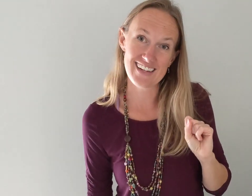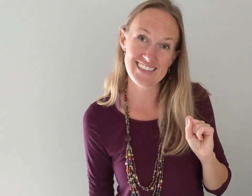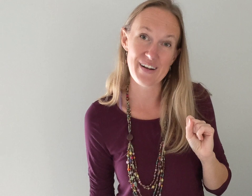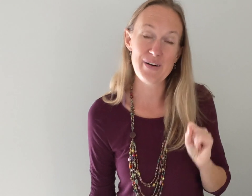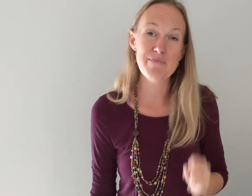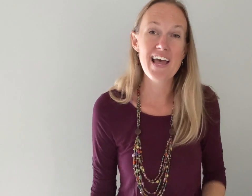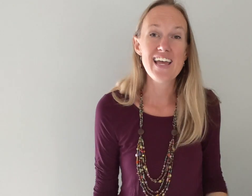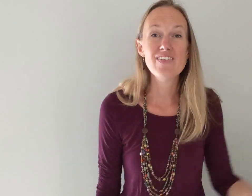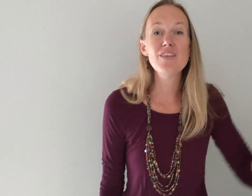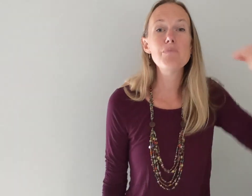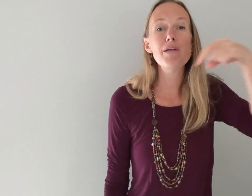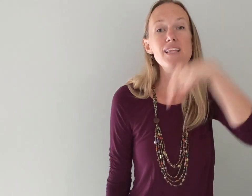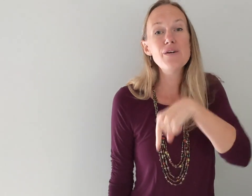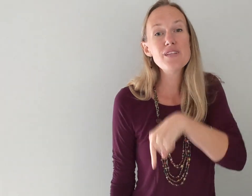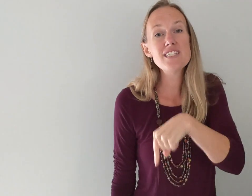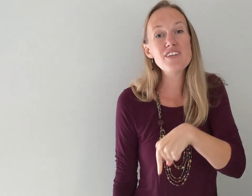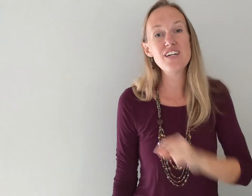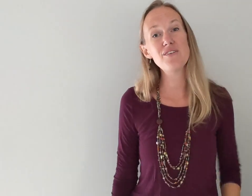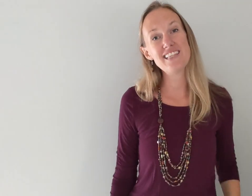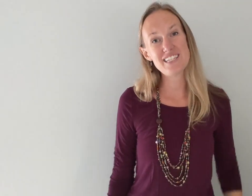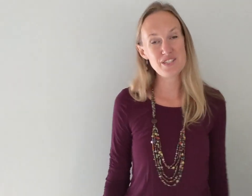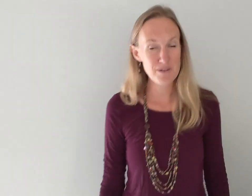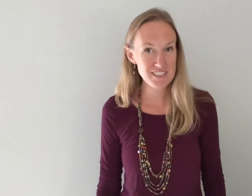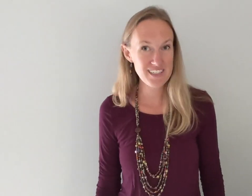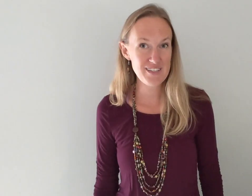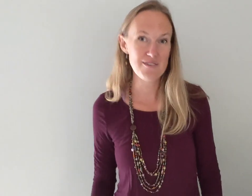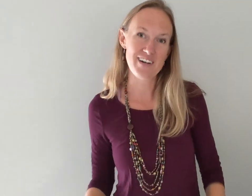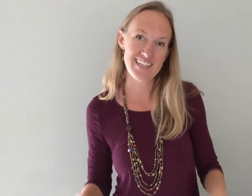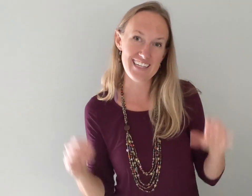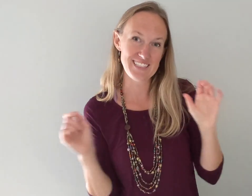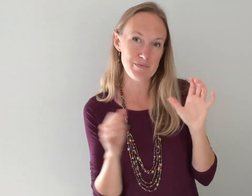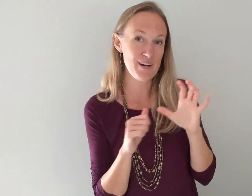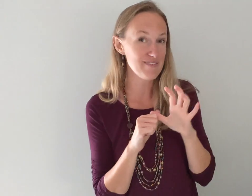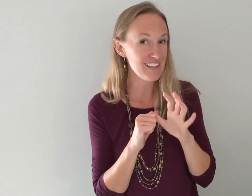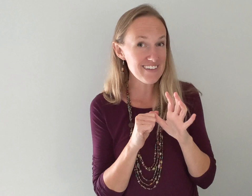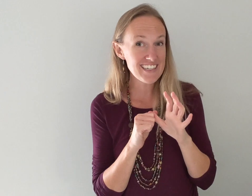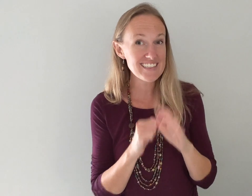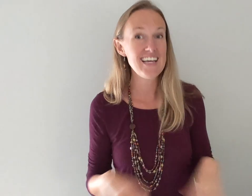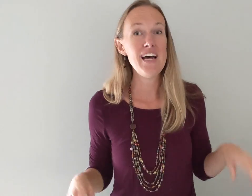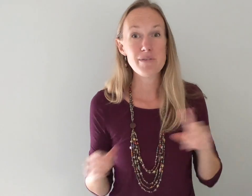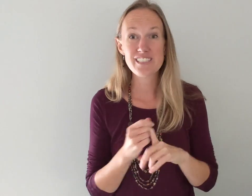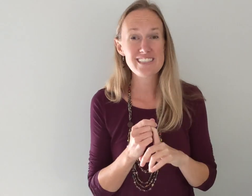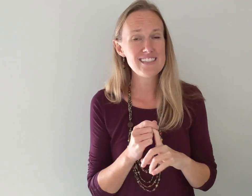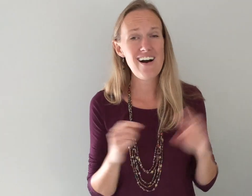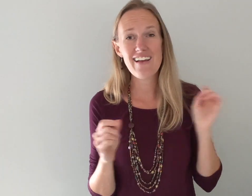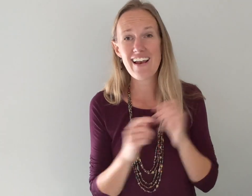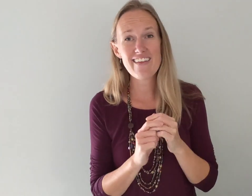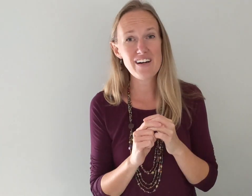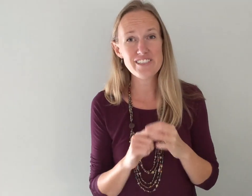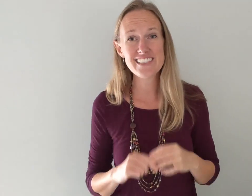at home. If you look below this video in the description, you will find links to print off the lyrics, purchase a song, and other helpful stuff.